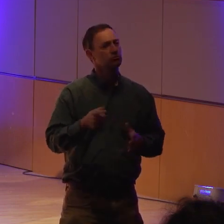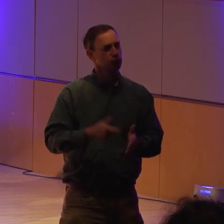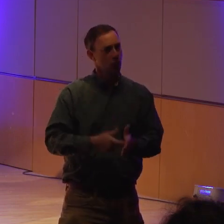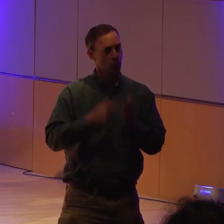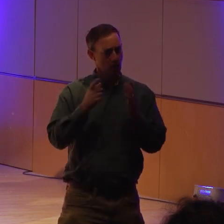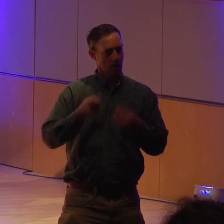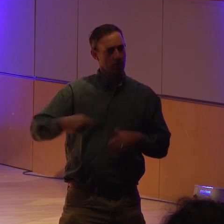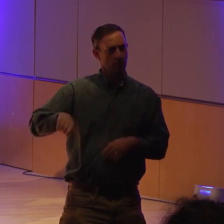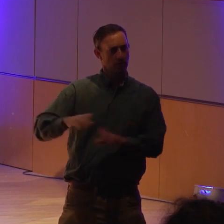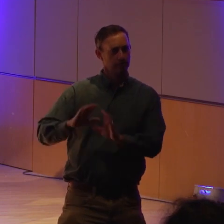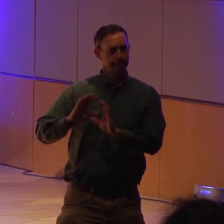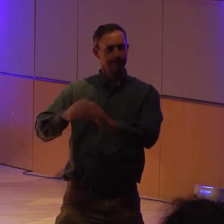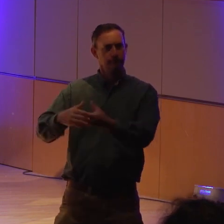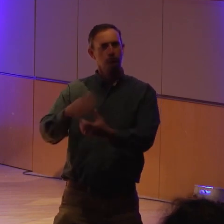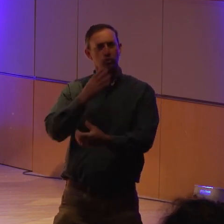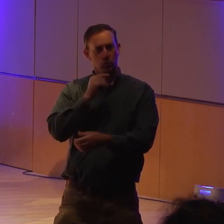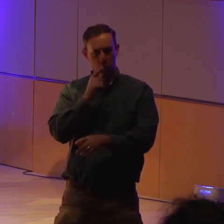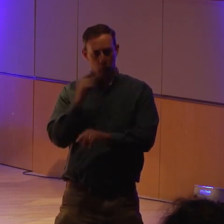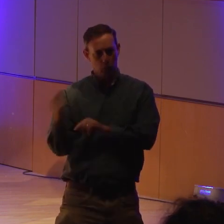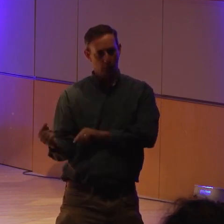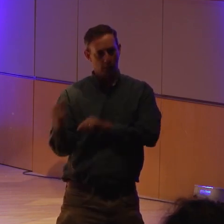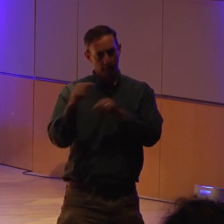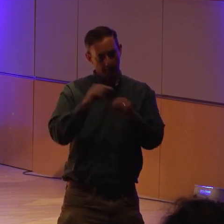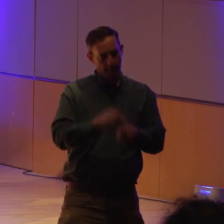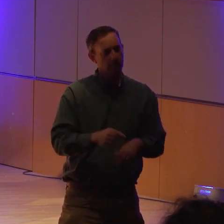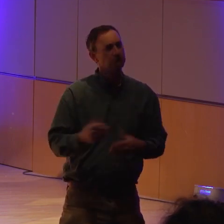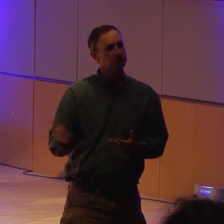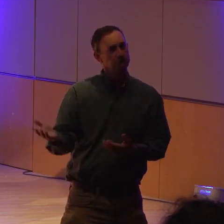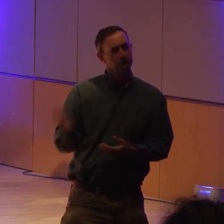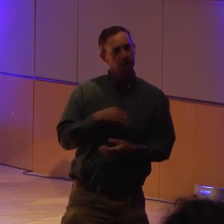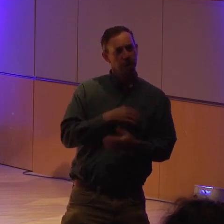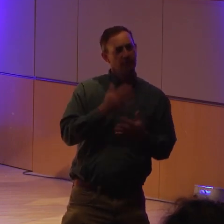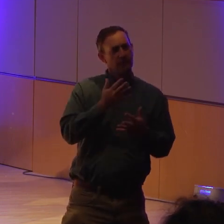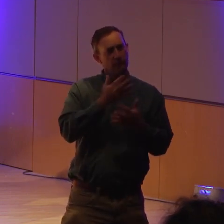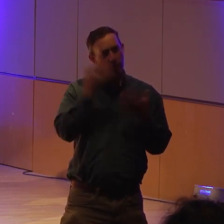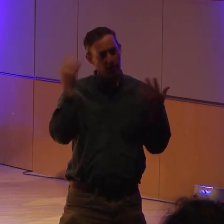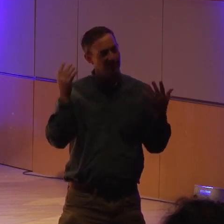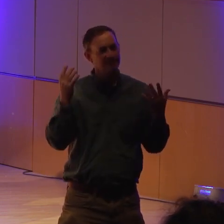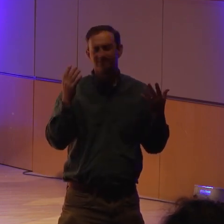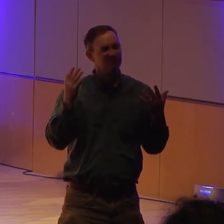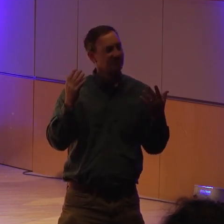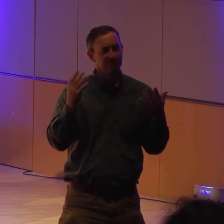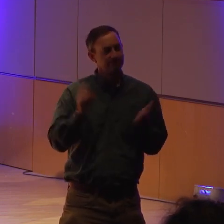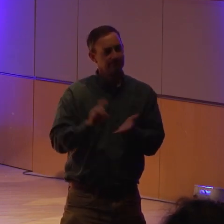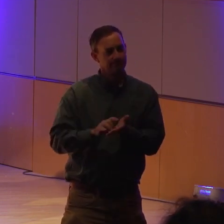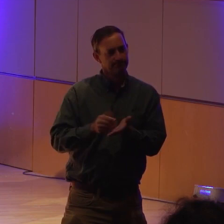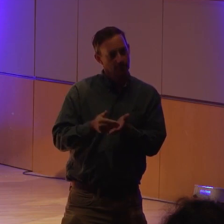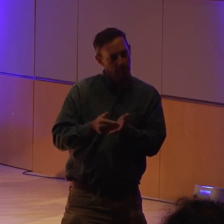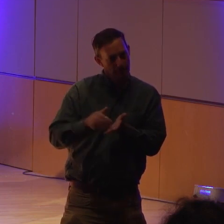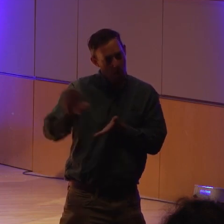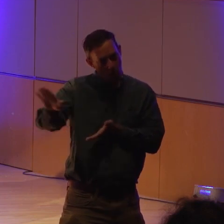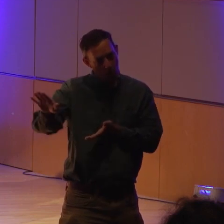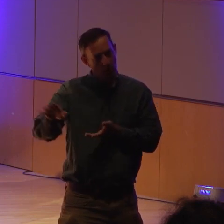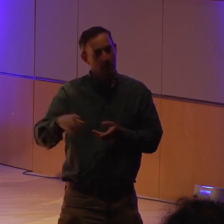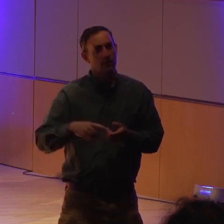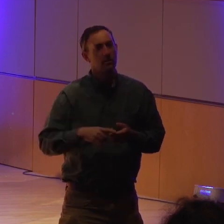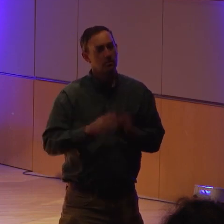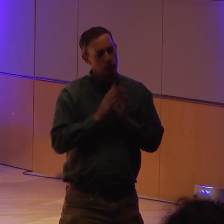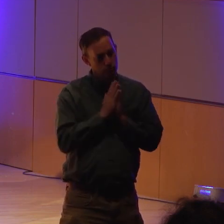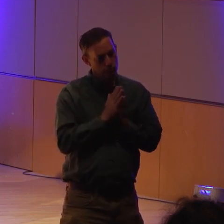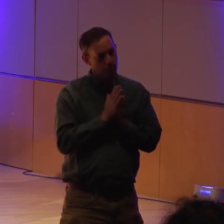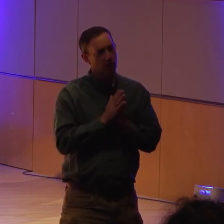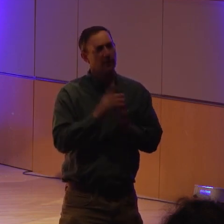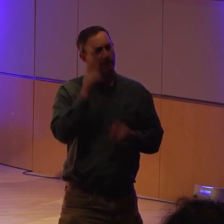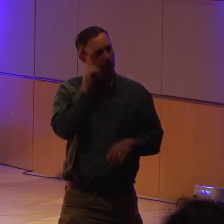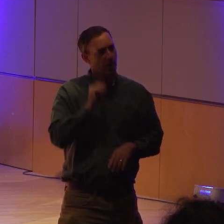them," meaning these Jews who had come, "in a friendly way to depart. Praying also, most seriously in this